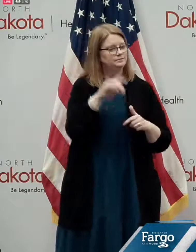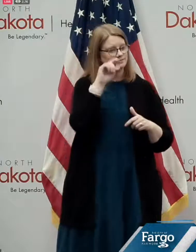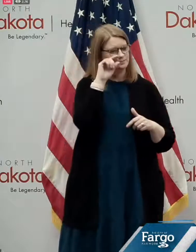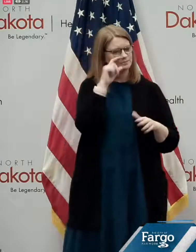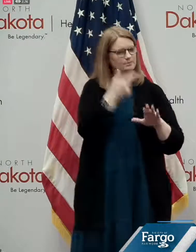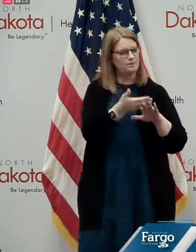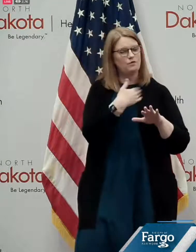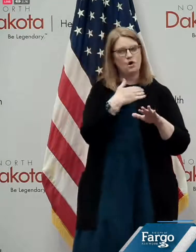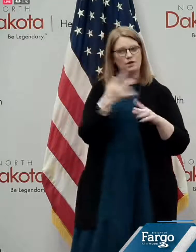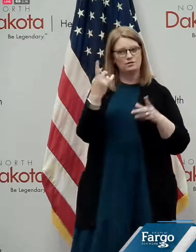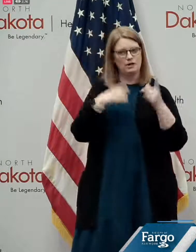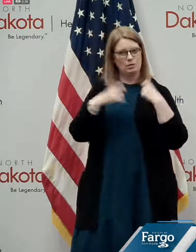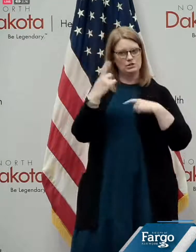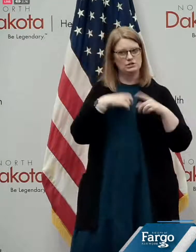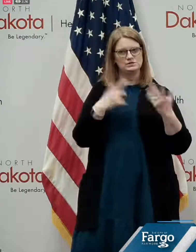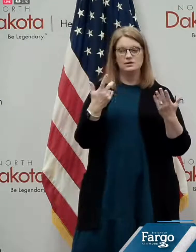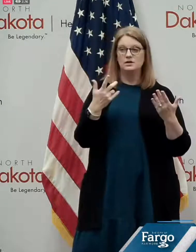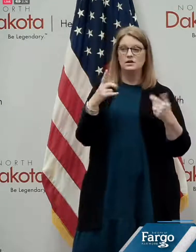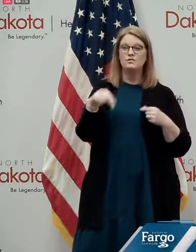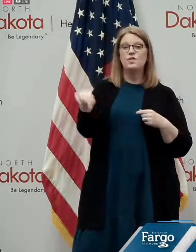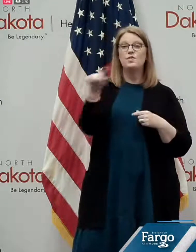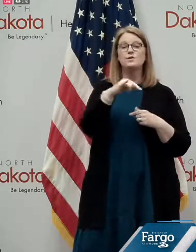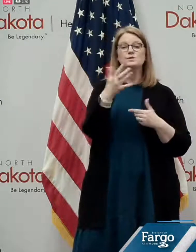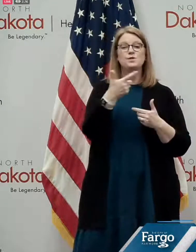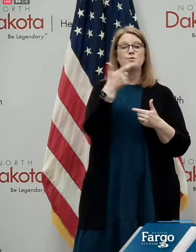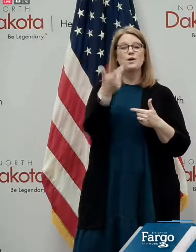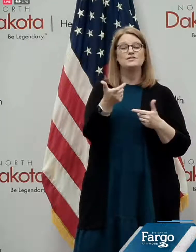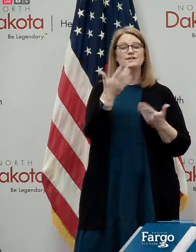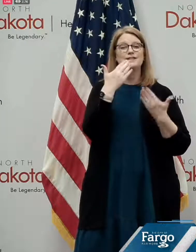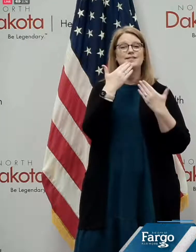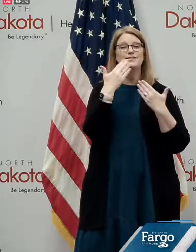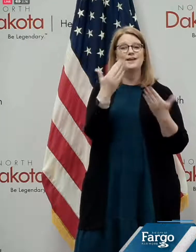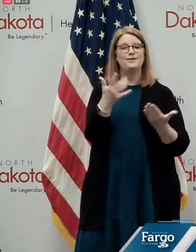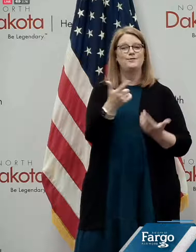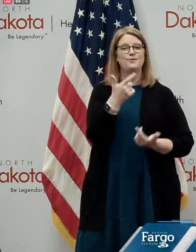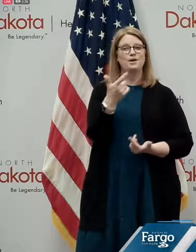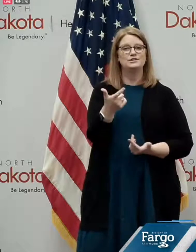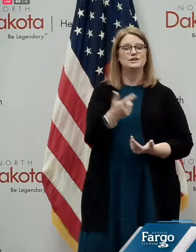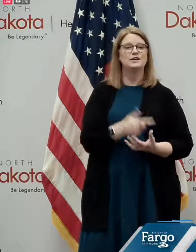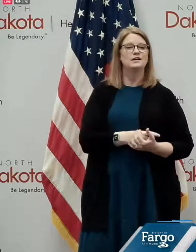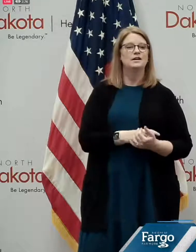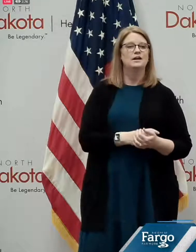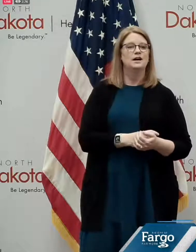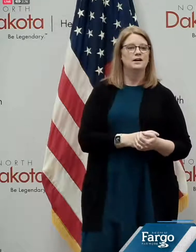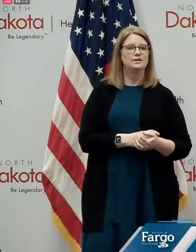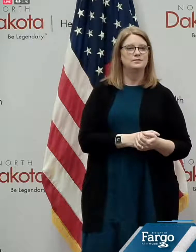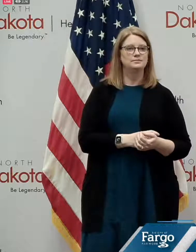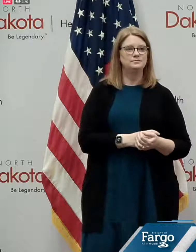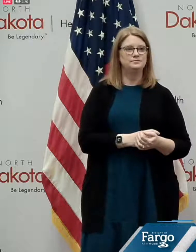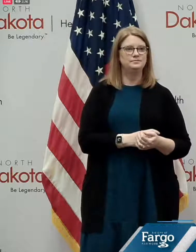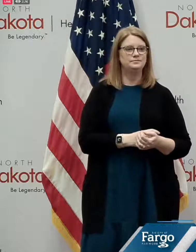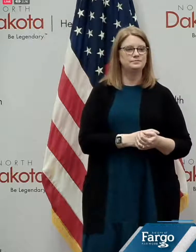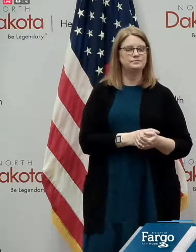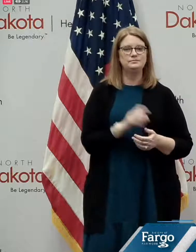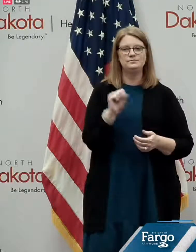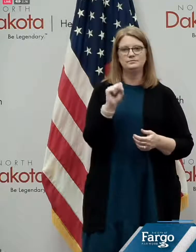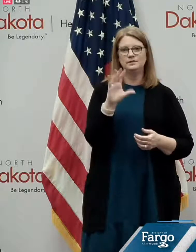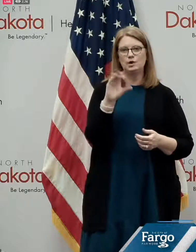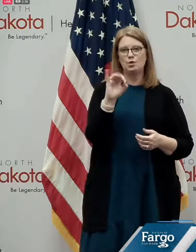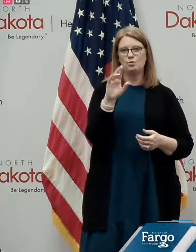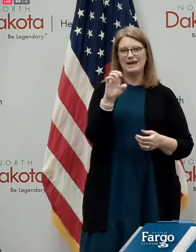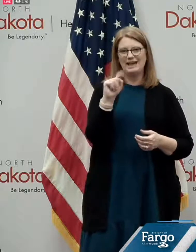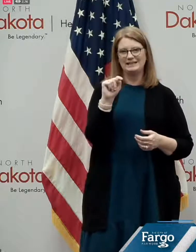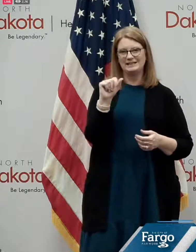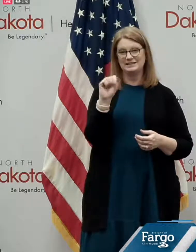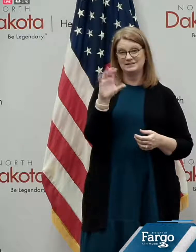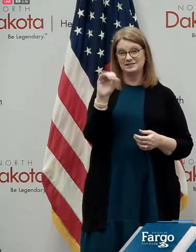to Q&A. Again, thanks for those that have listened in today. But well-known Coretta Scott King, she's the